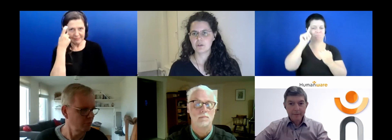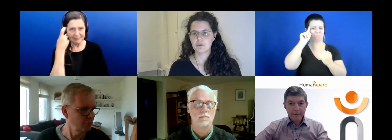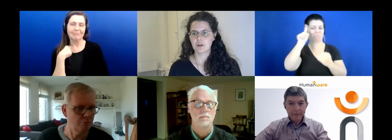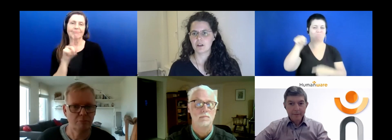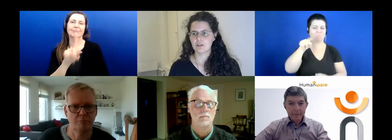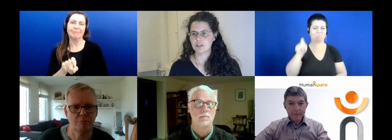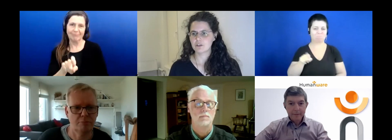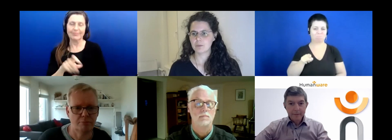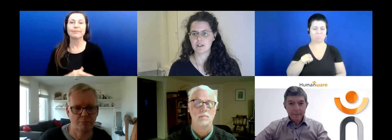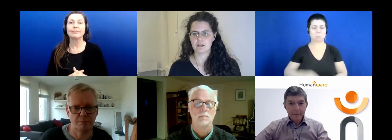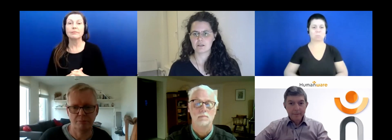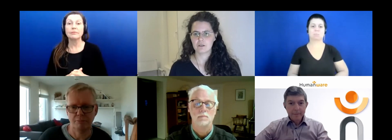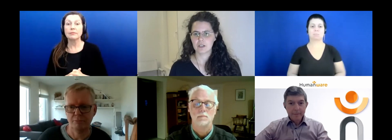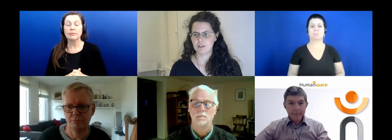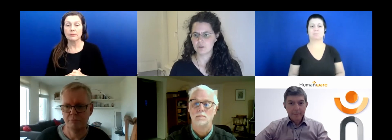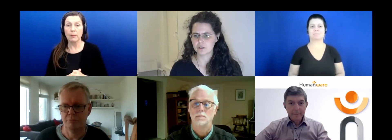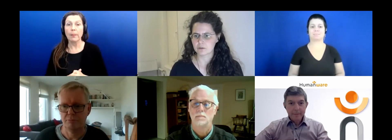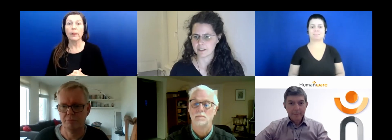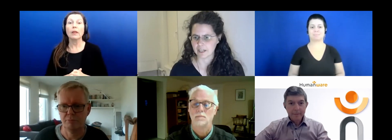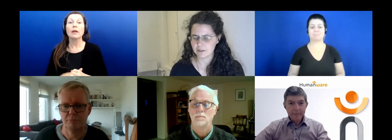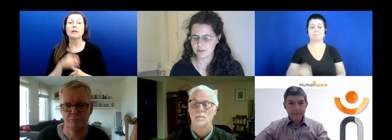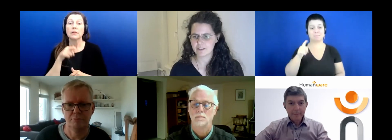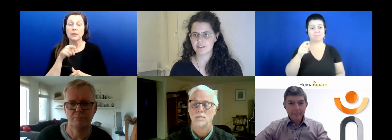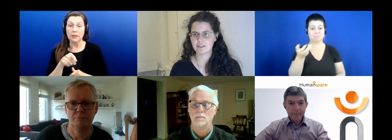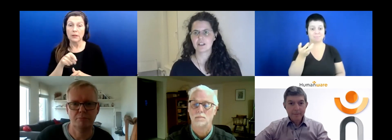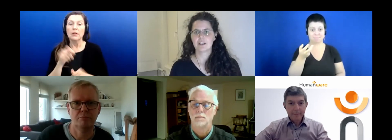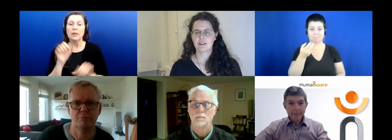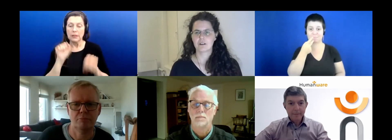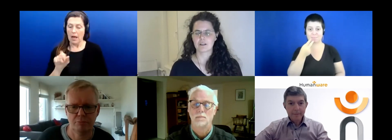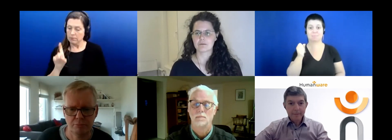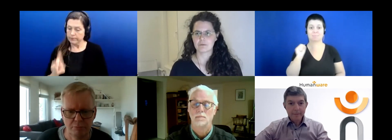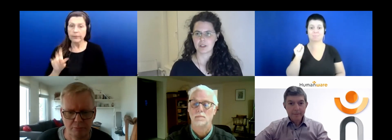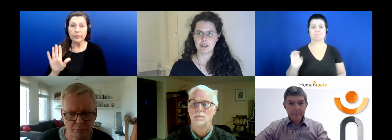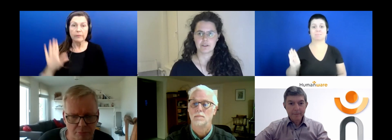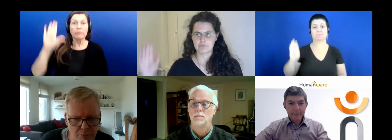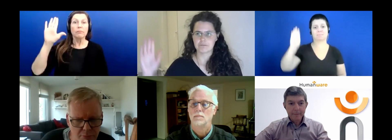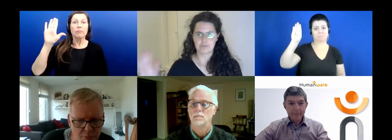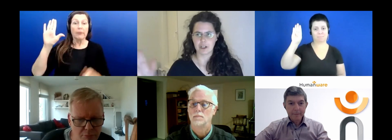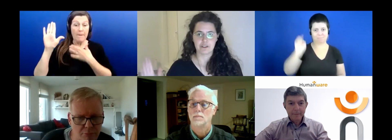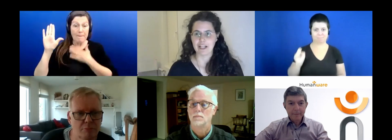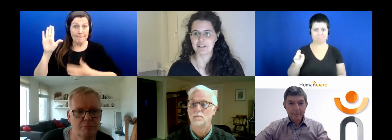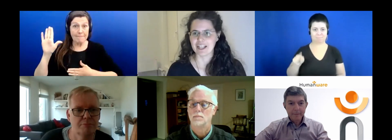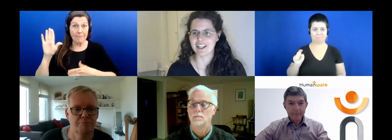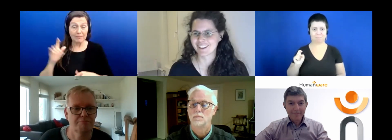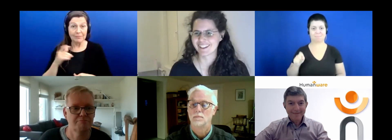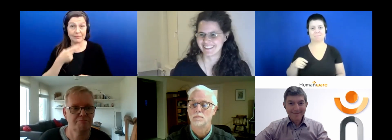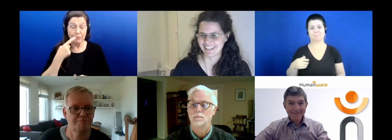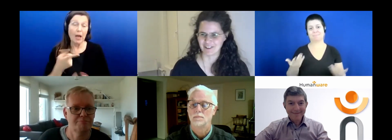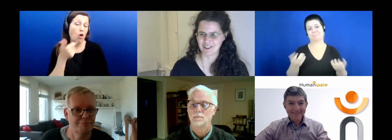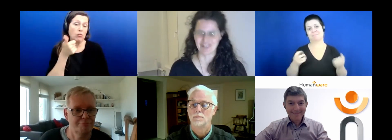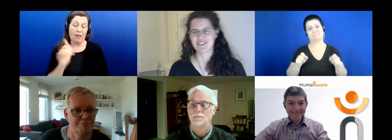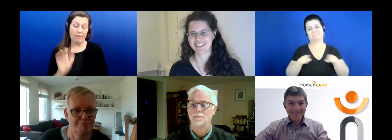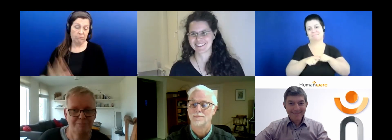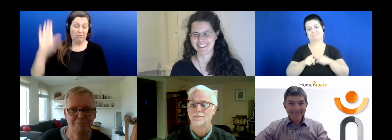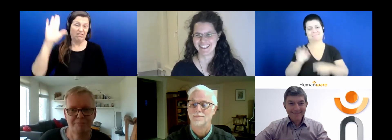if you want to speak, you can use the raise hand button, or, well, you can just raise your hand, I guess. That